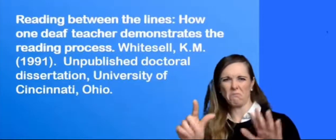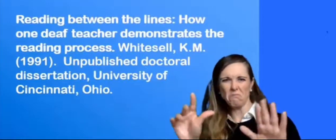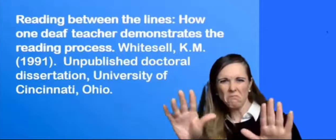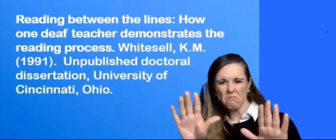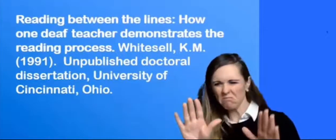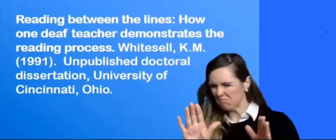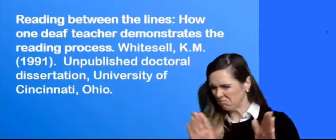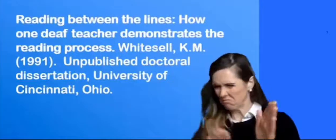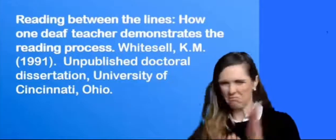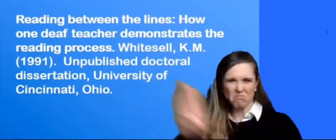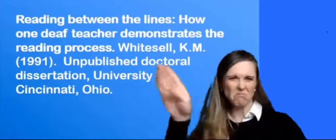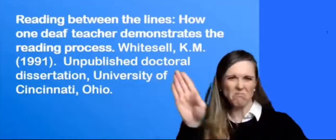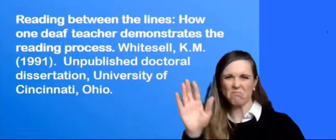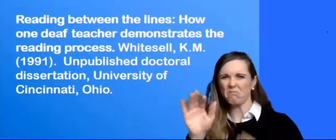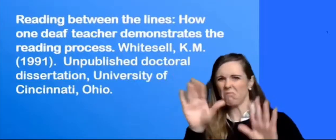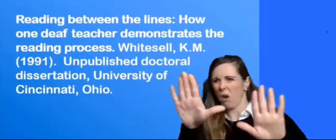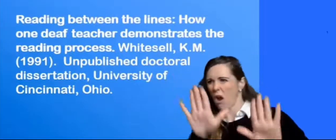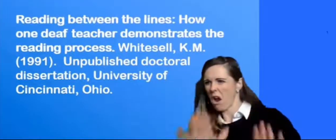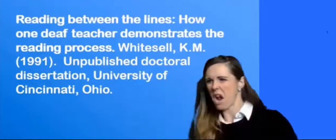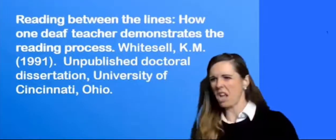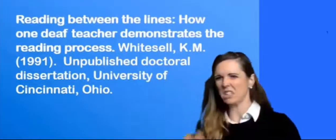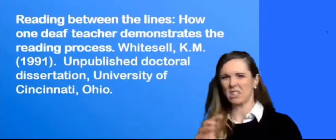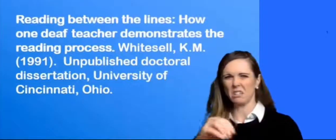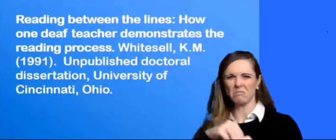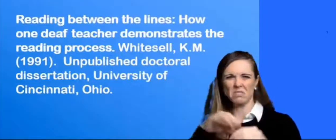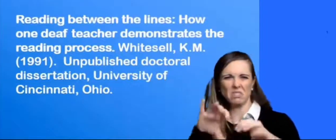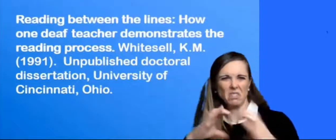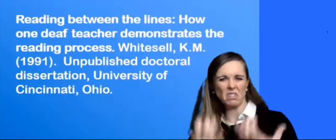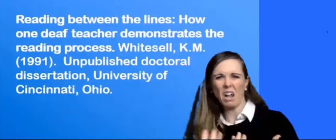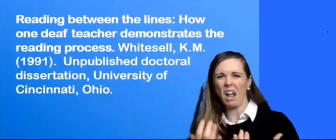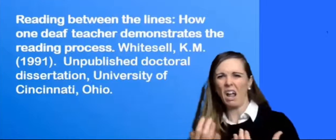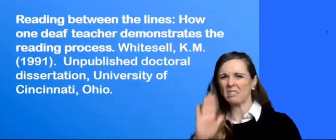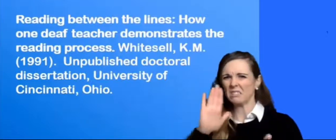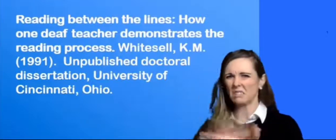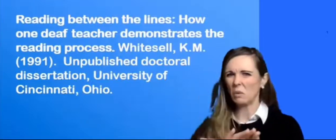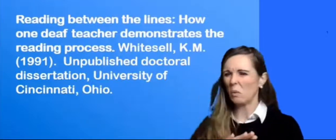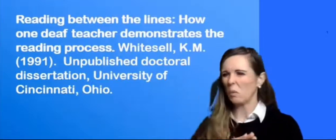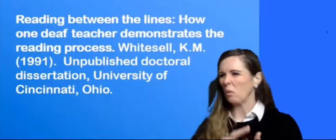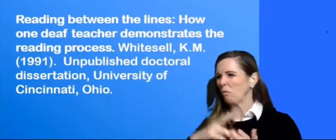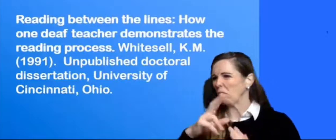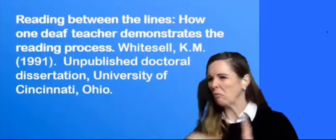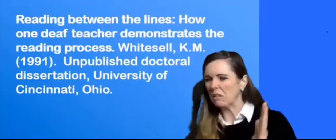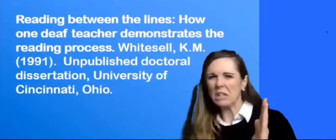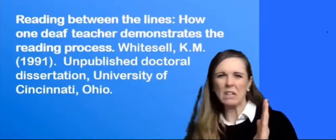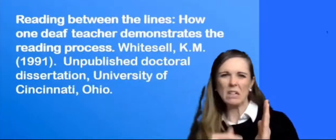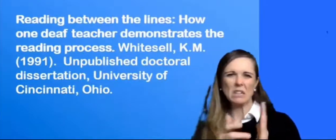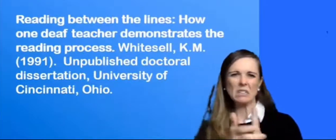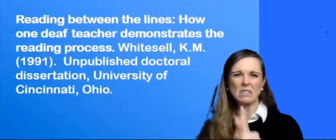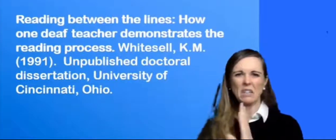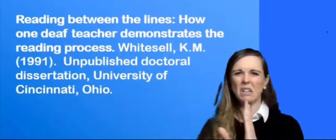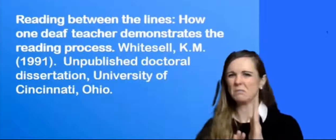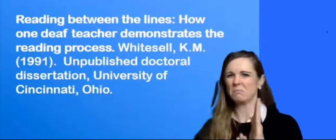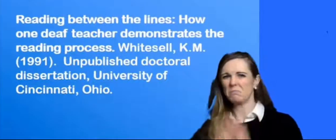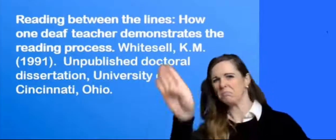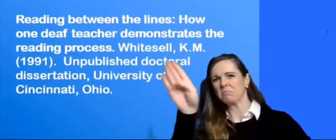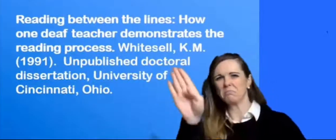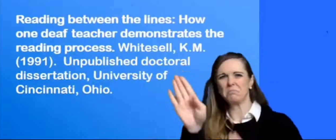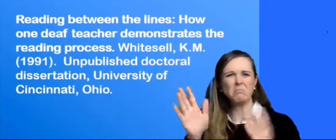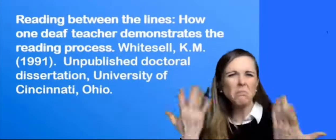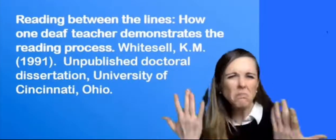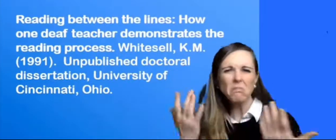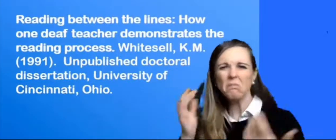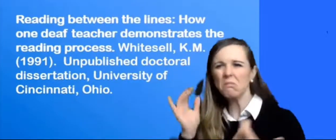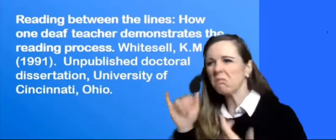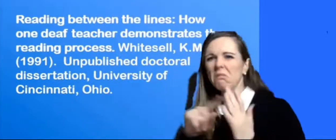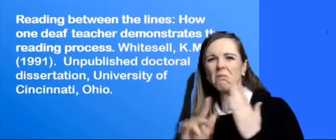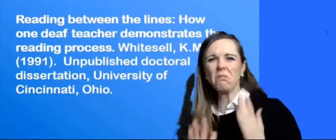of fixated with and said, wow, her students did amazing. They developed these literacy skills at an